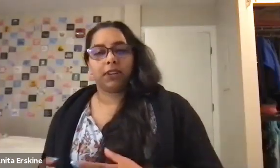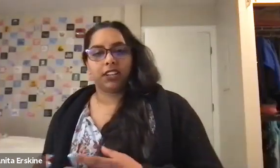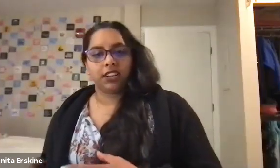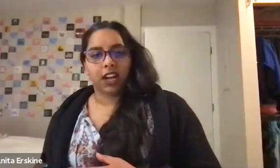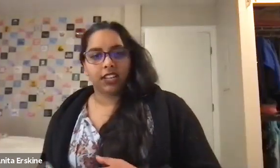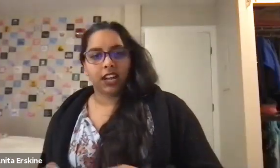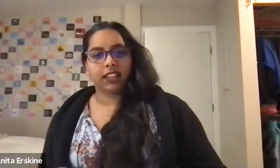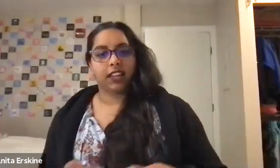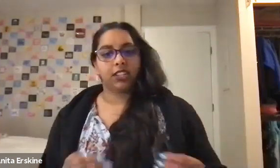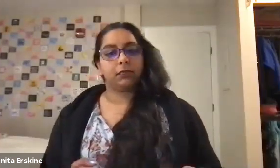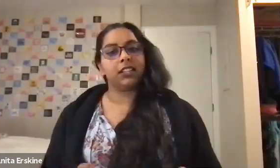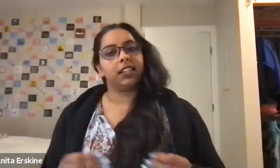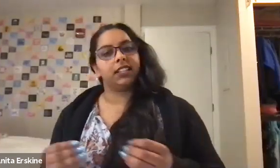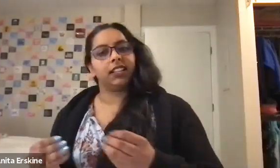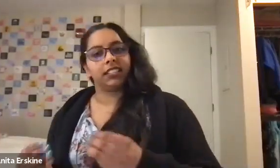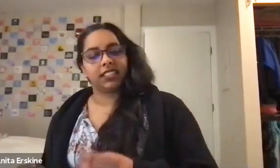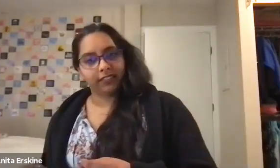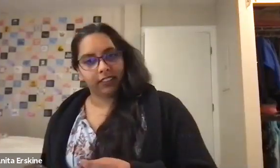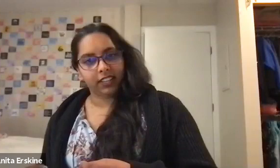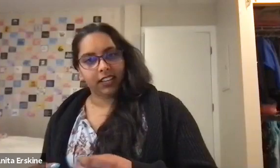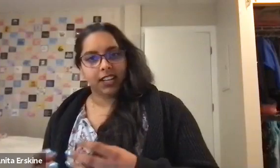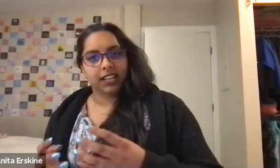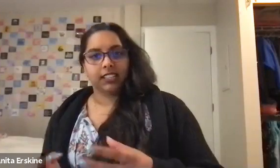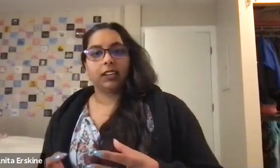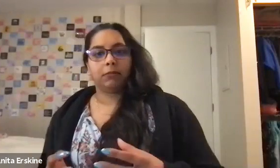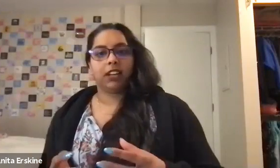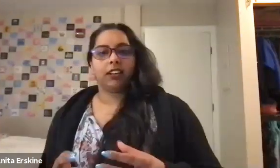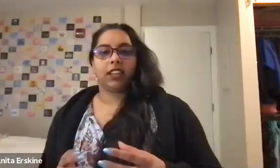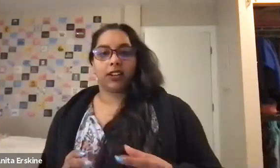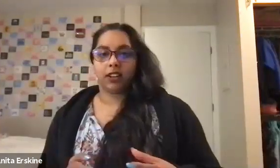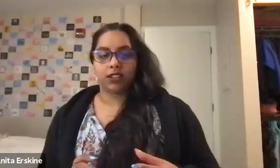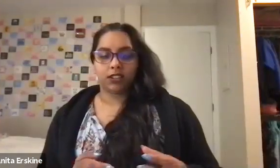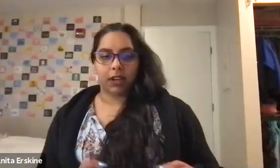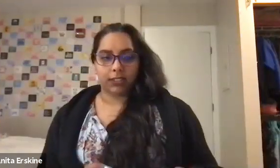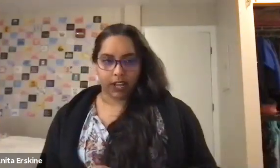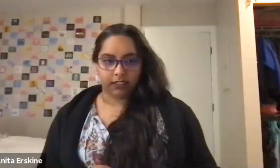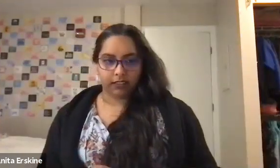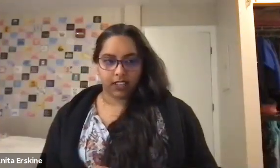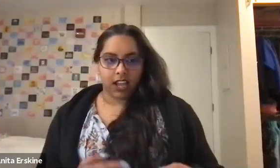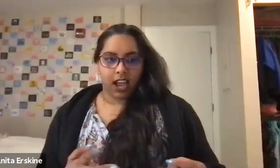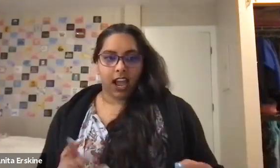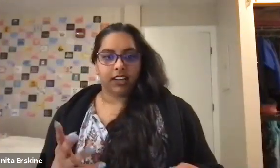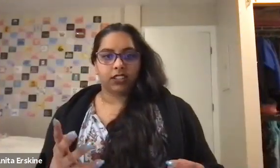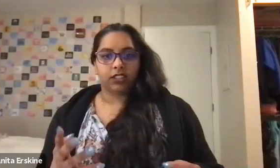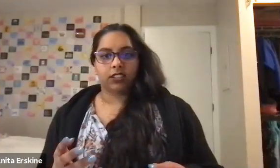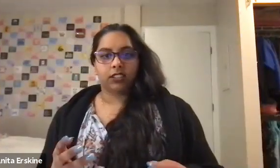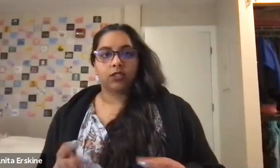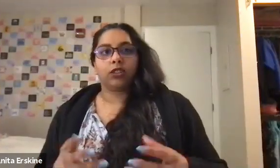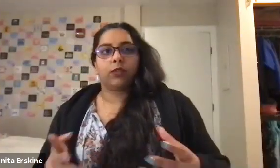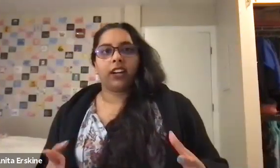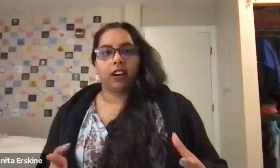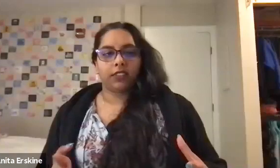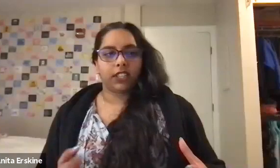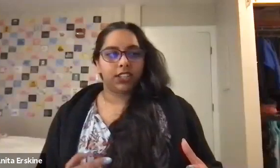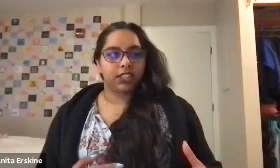any permission to touch it, and that just because I did things differently didn't mean that I couldn't do them as well. And those